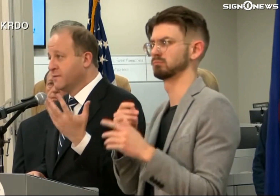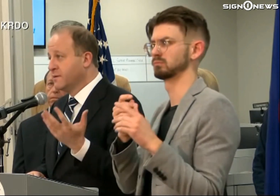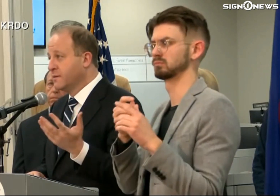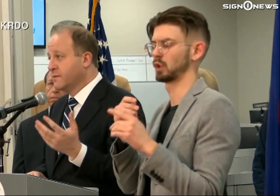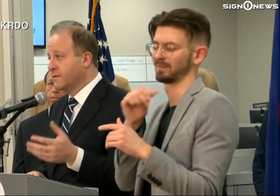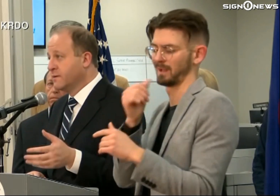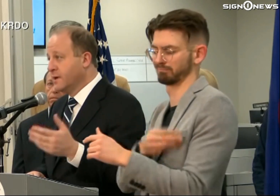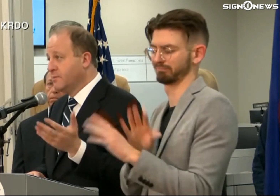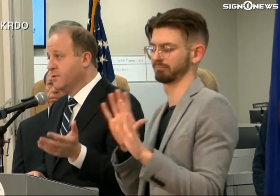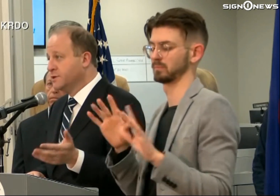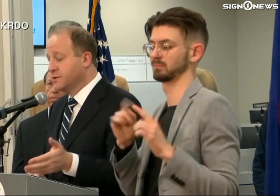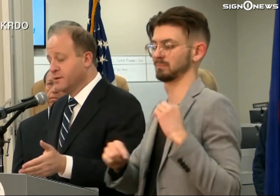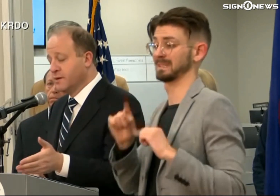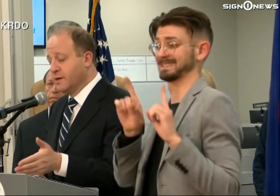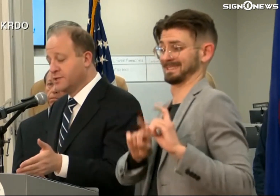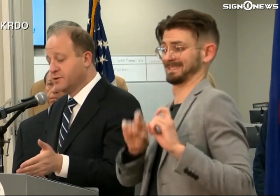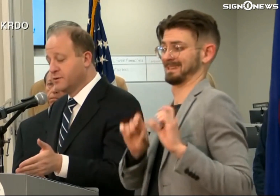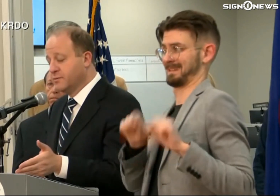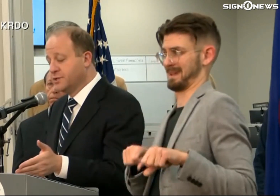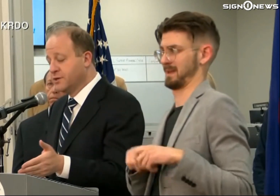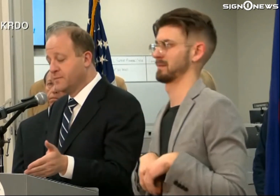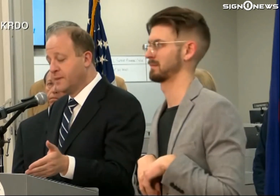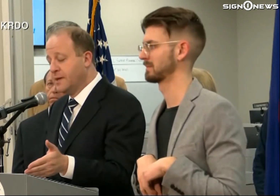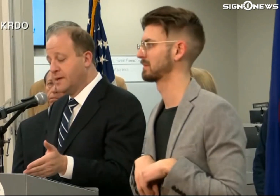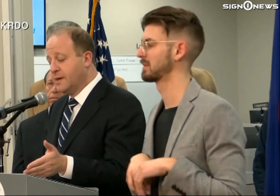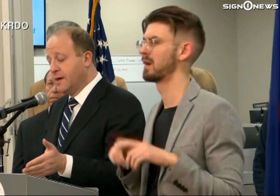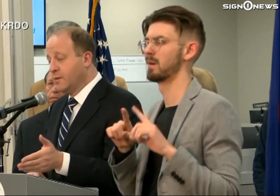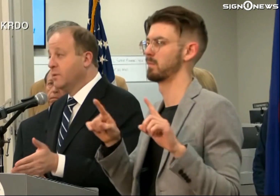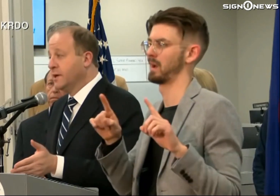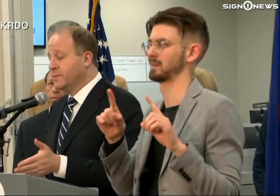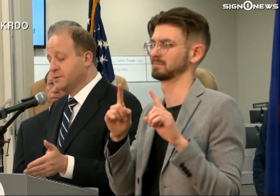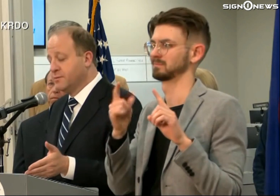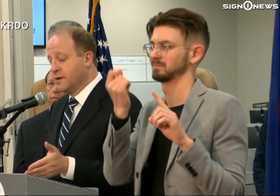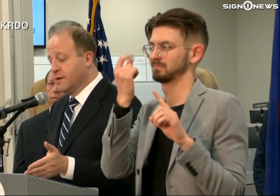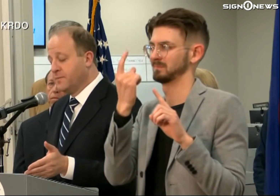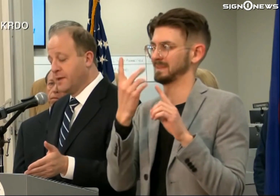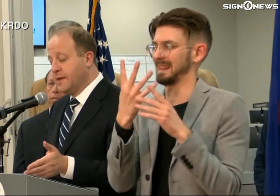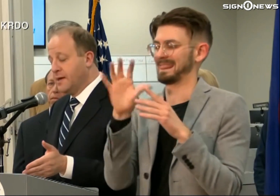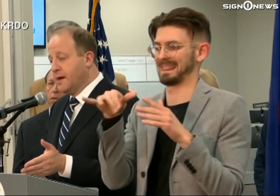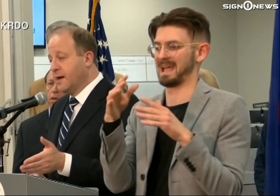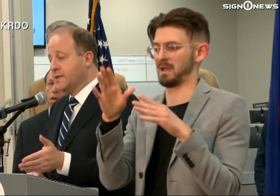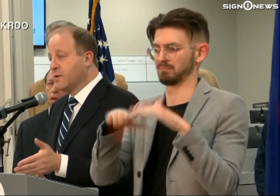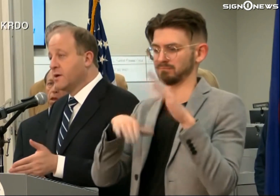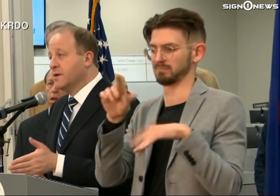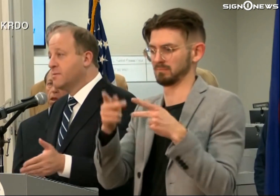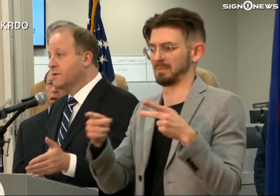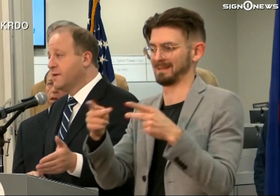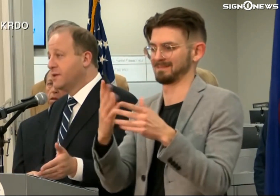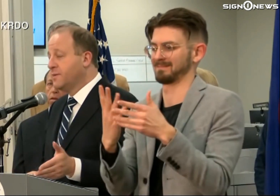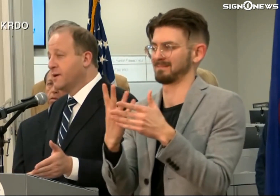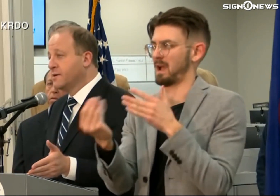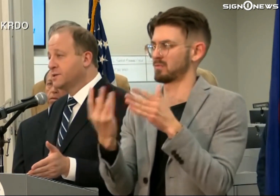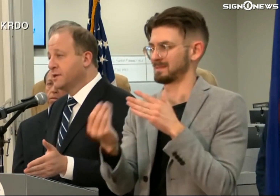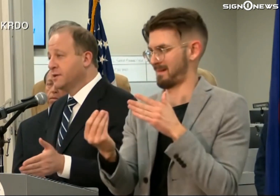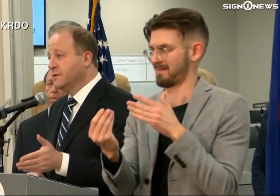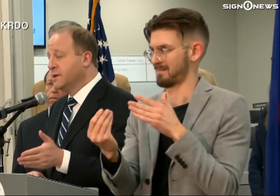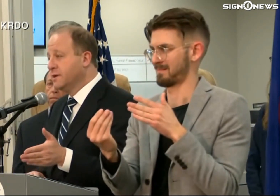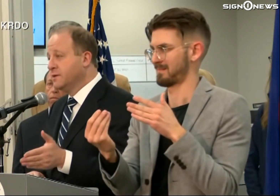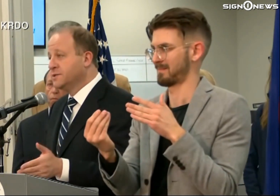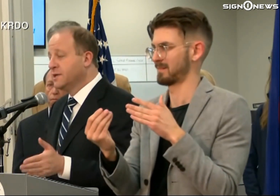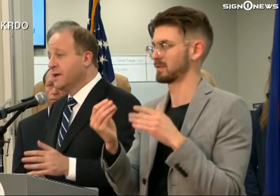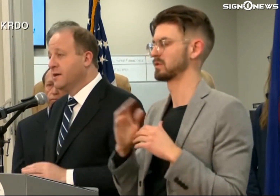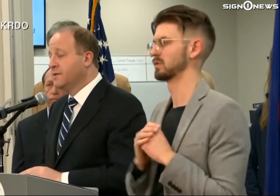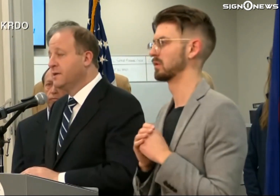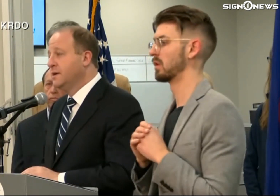not rated for moisture, external moisture. It will be open tomorrow. There are a number of health partners,